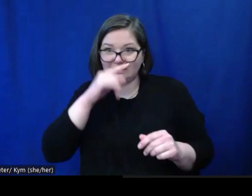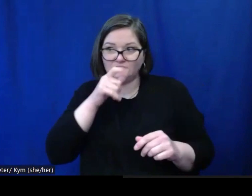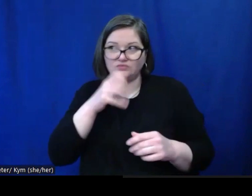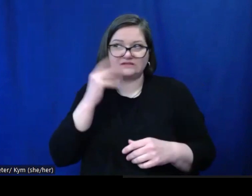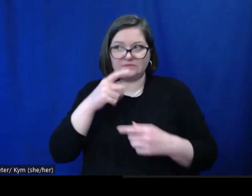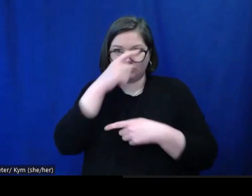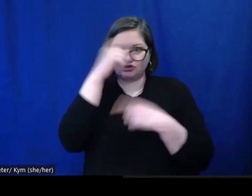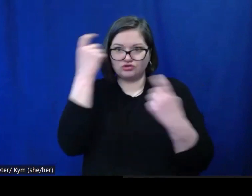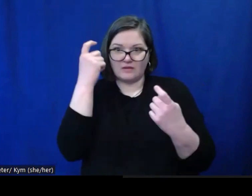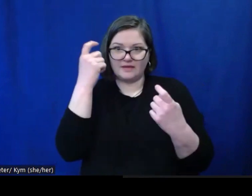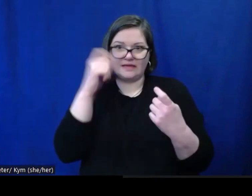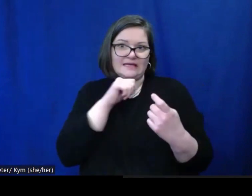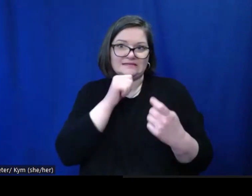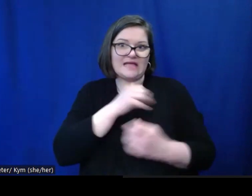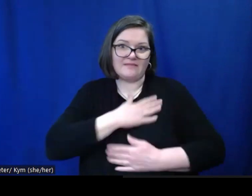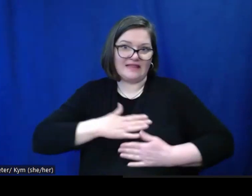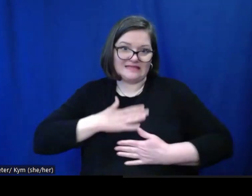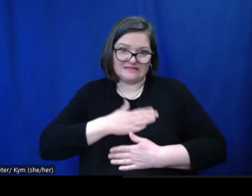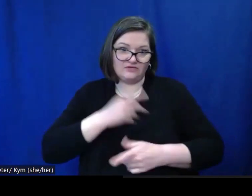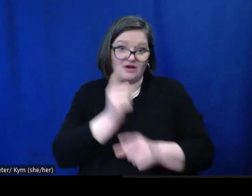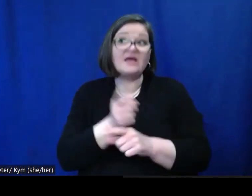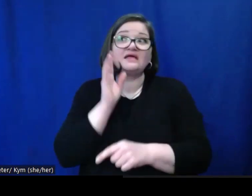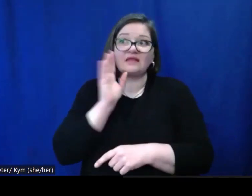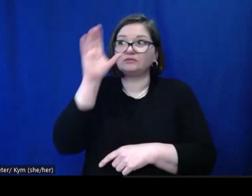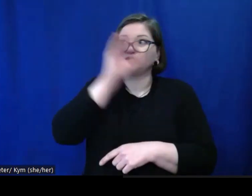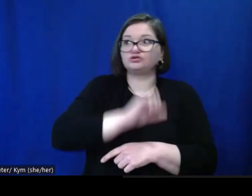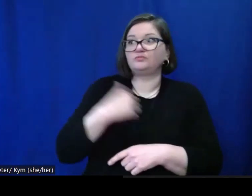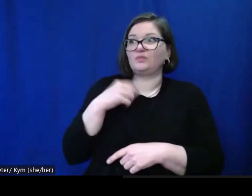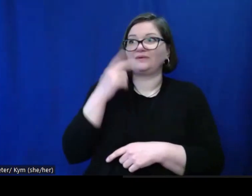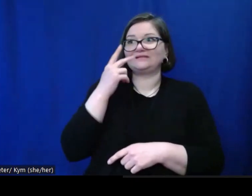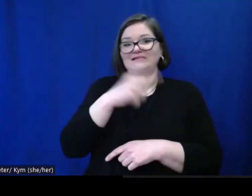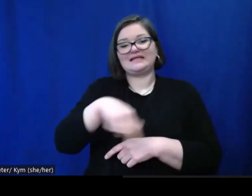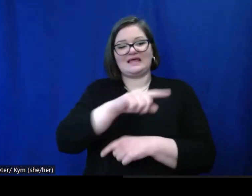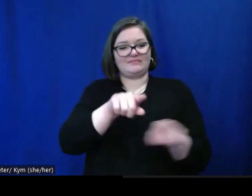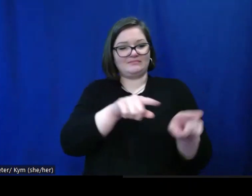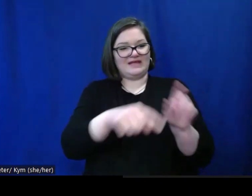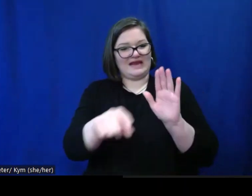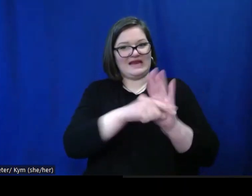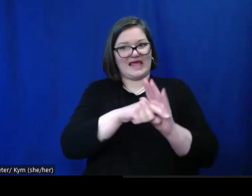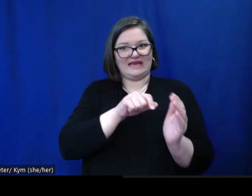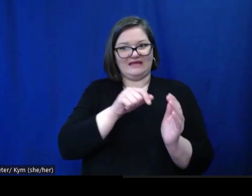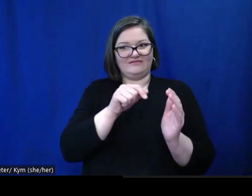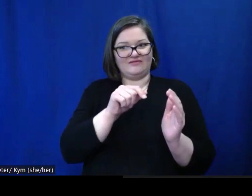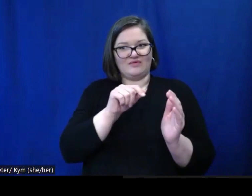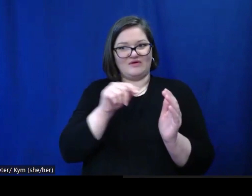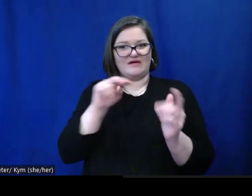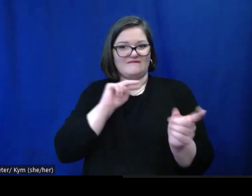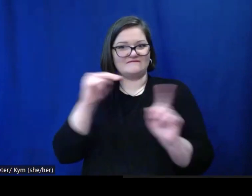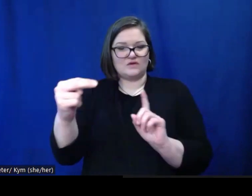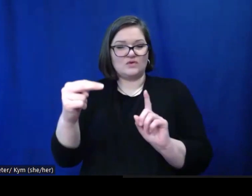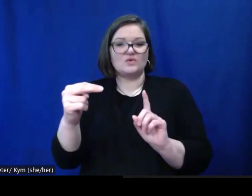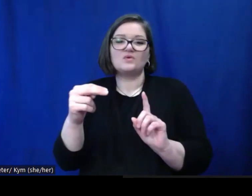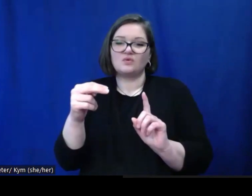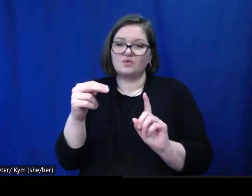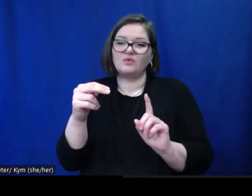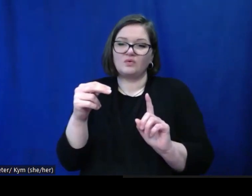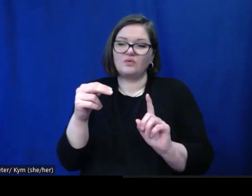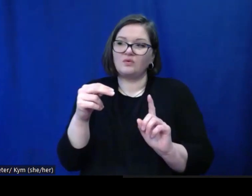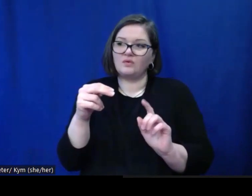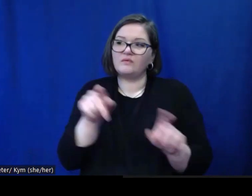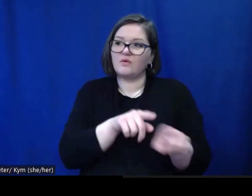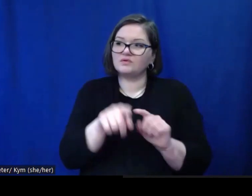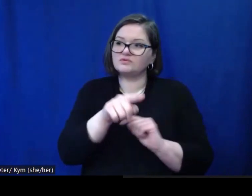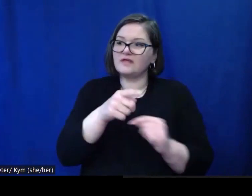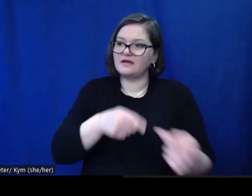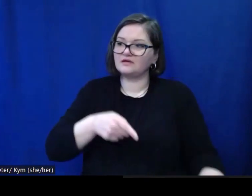trauma, it's not going to be pleasant. They're going to assume that we're seeing them in some type of negative way. They also have a difficult time